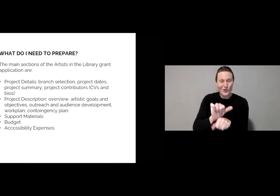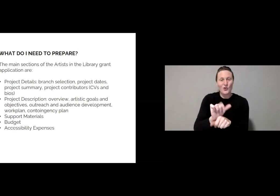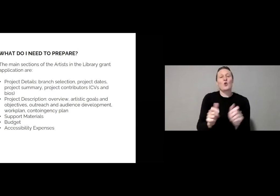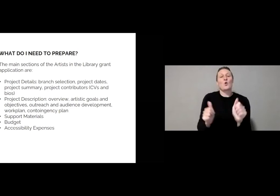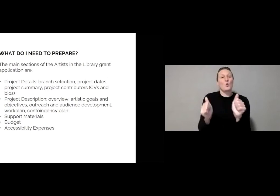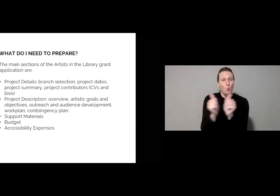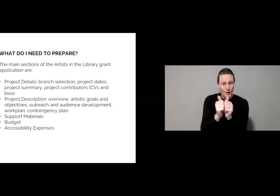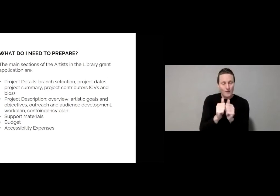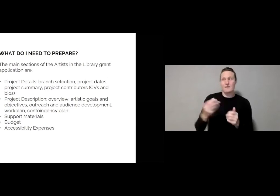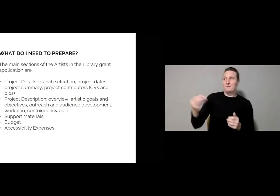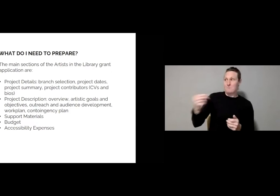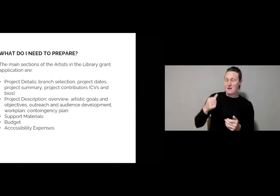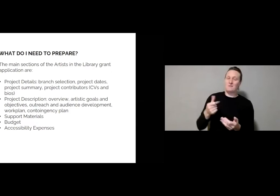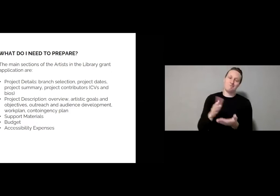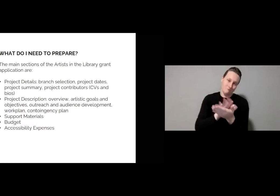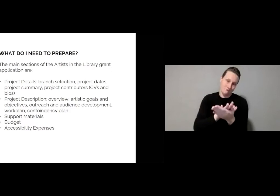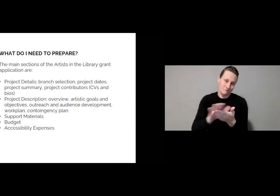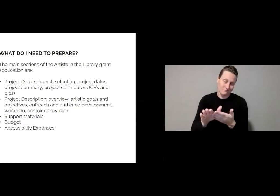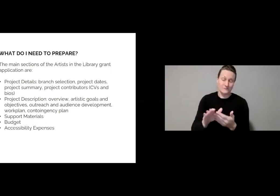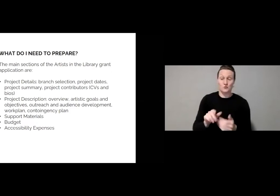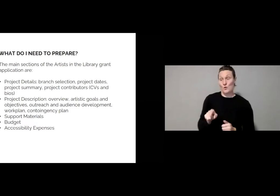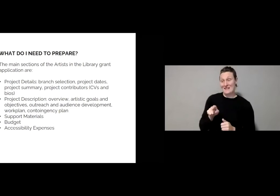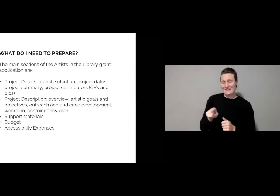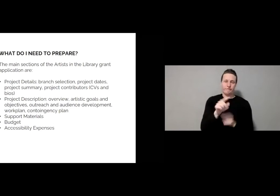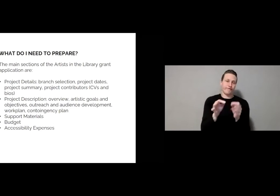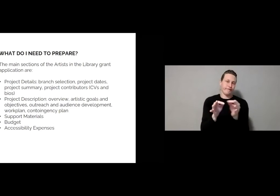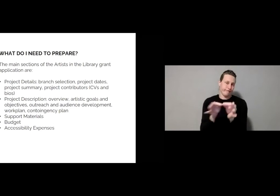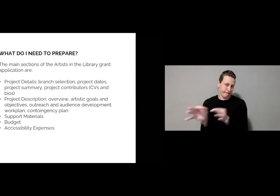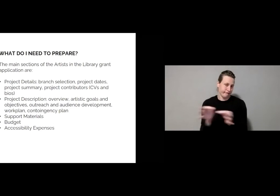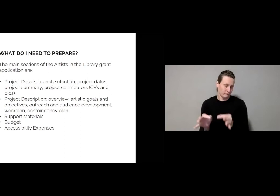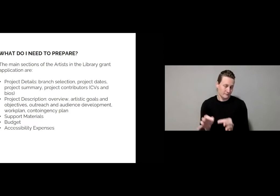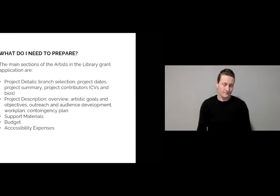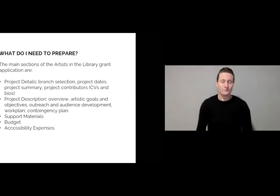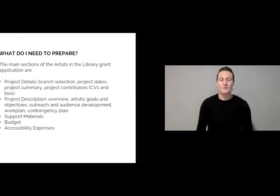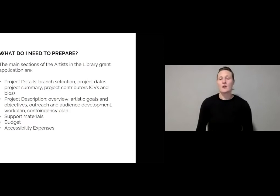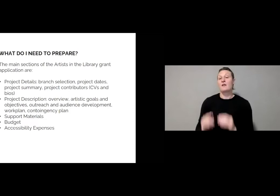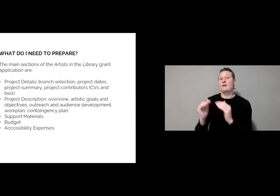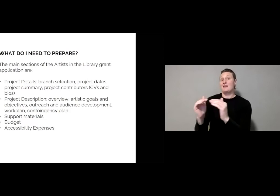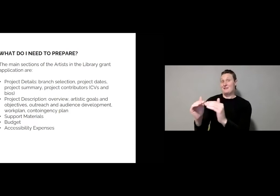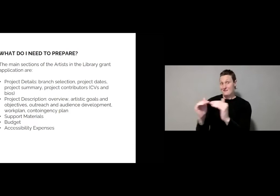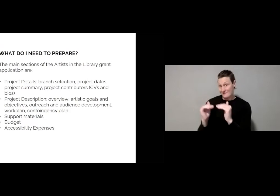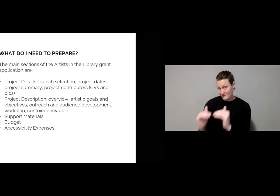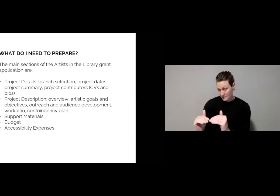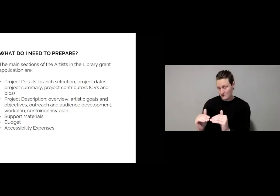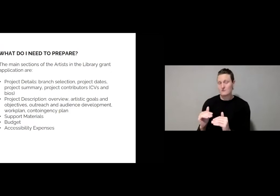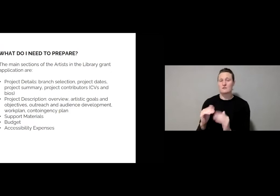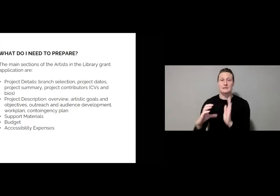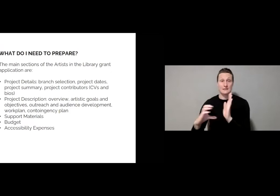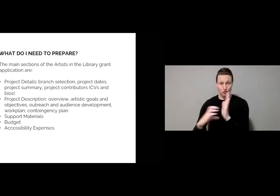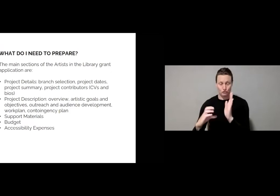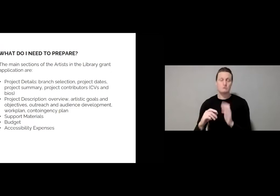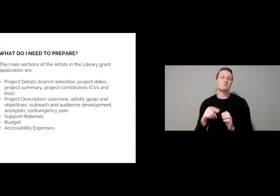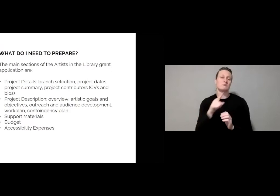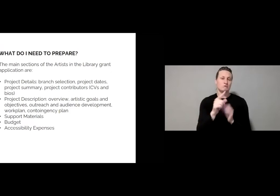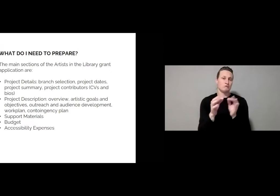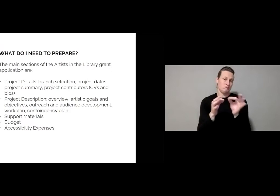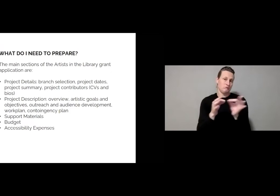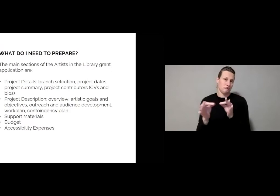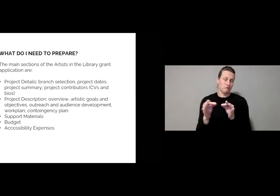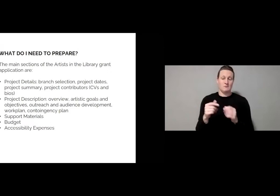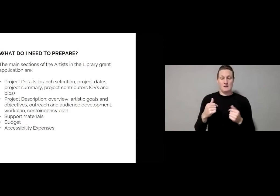you can discuss, you know, how you're going to work with community on your project. So whether